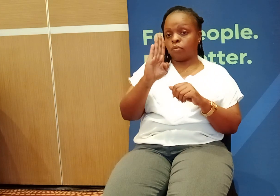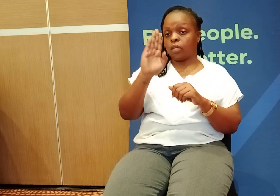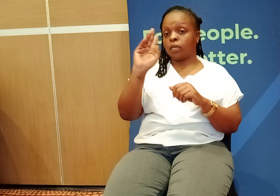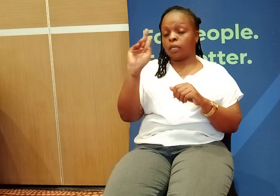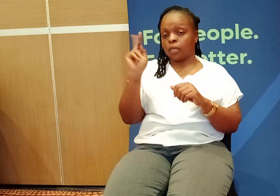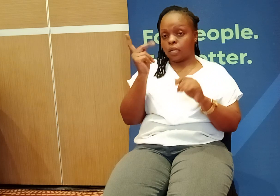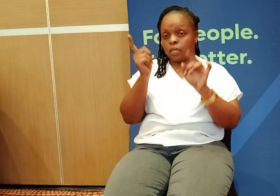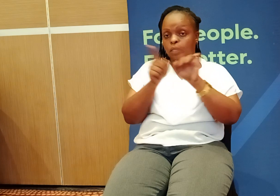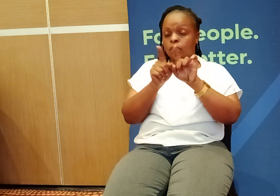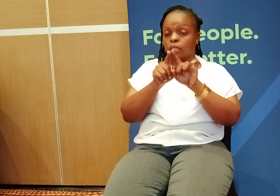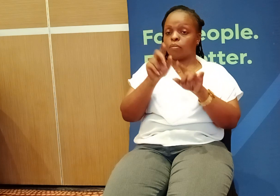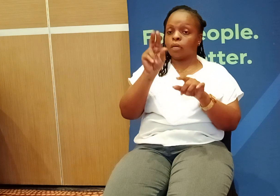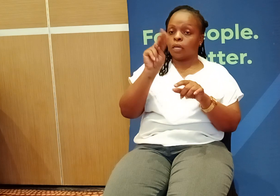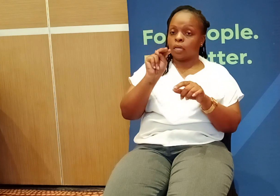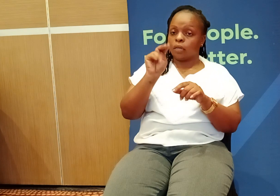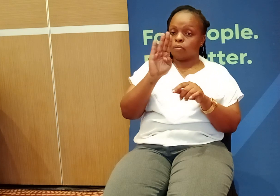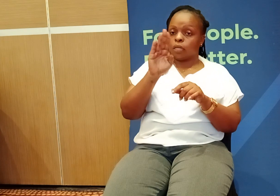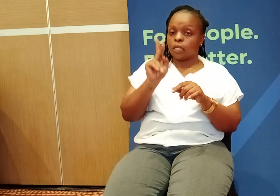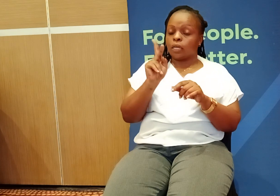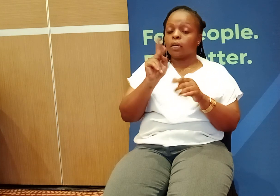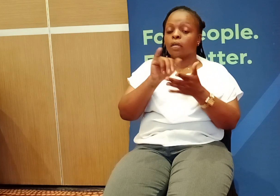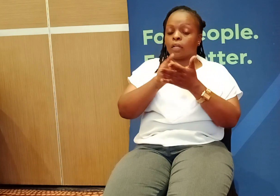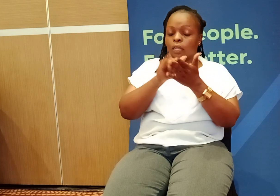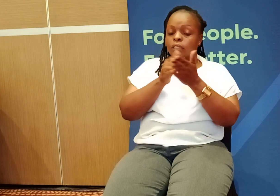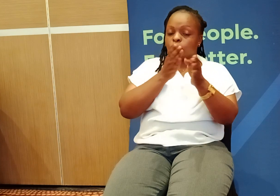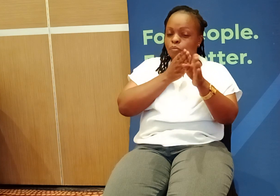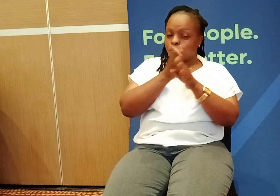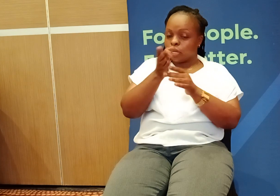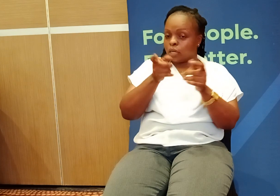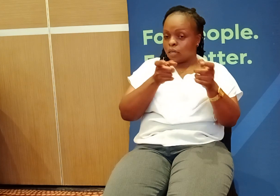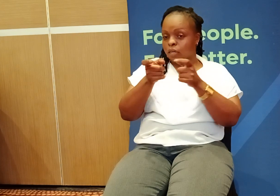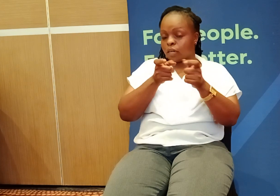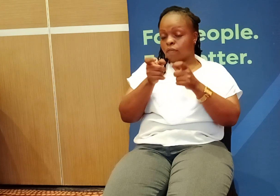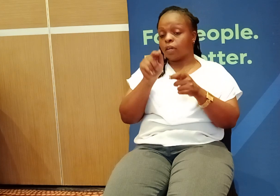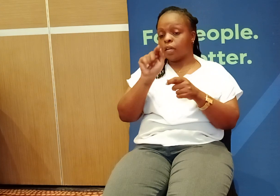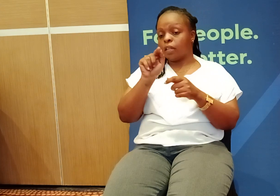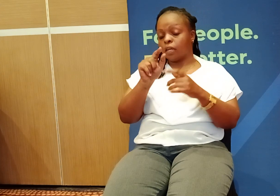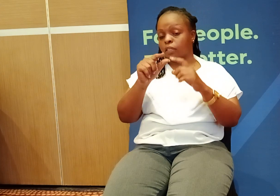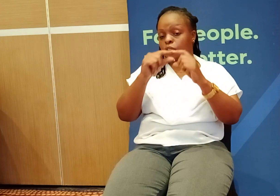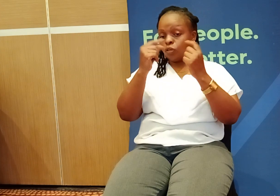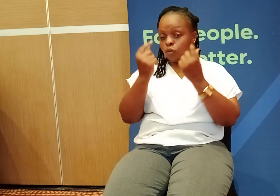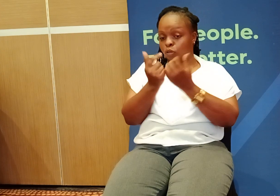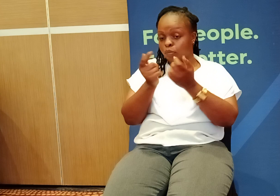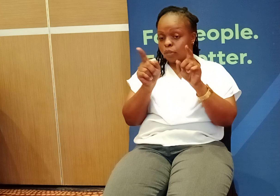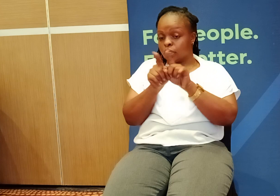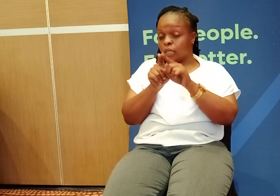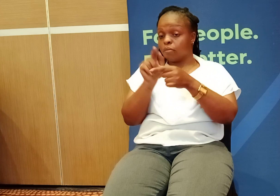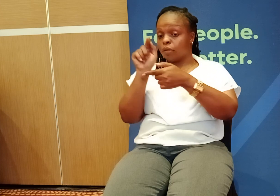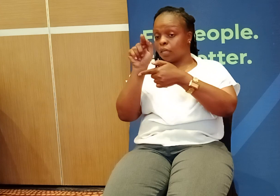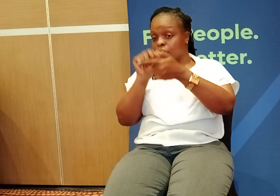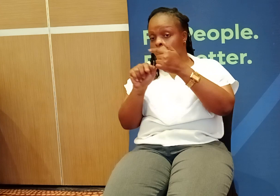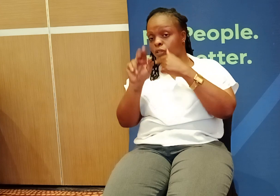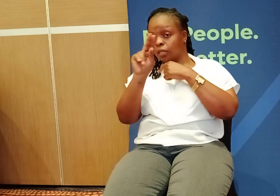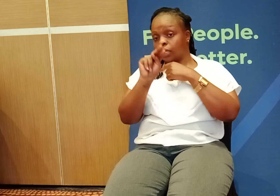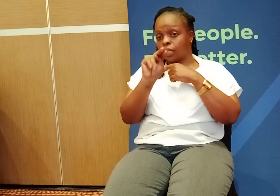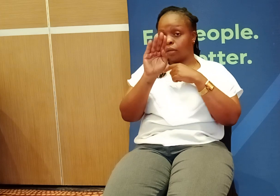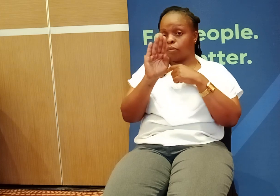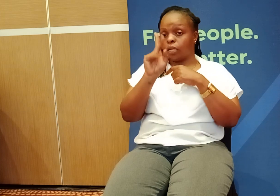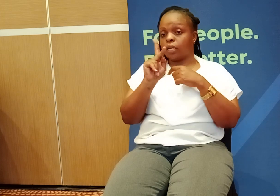key drivers for that growth. And in terms of the ratio, NBK was the leader in terms of the growth